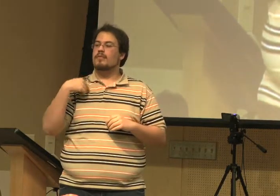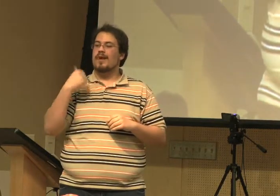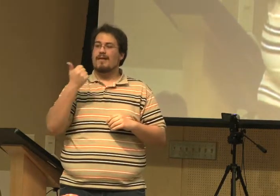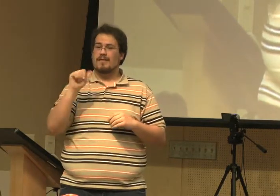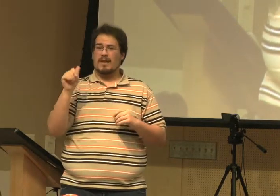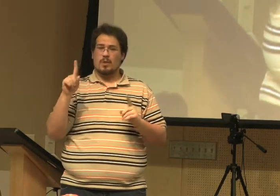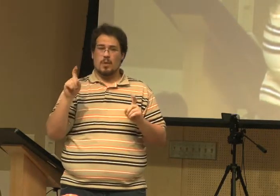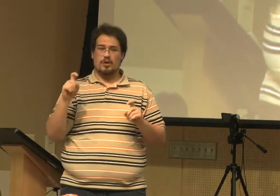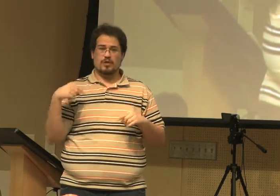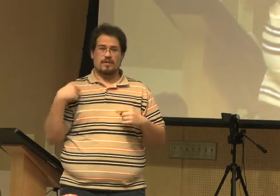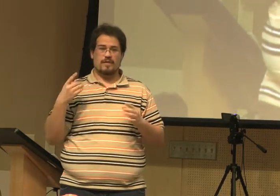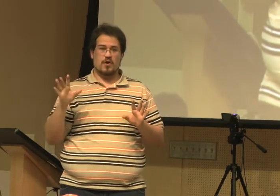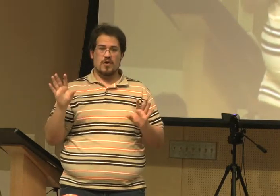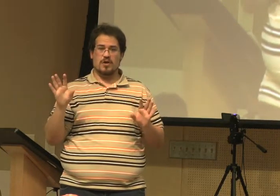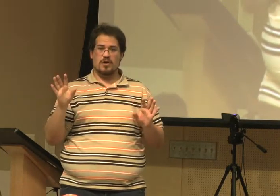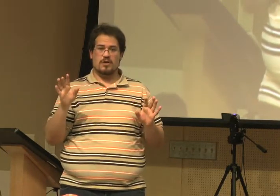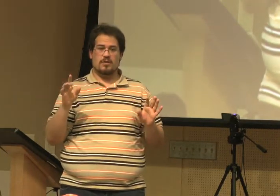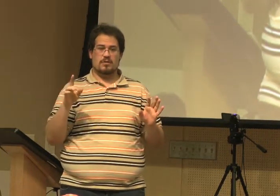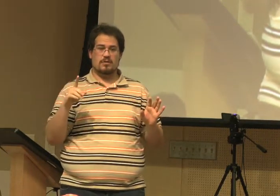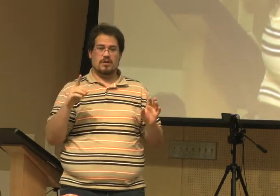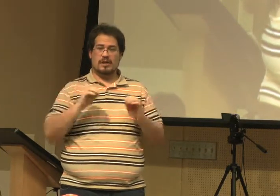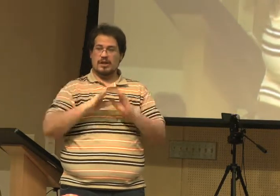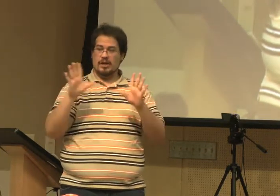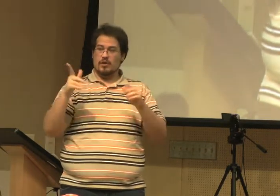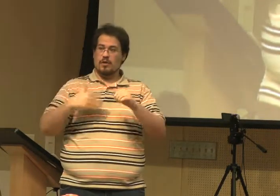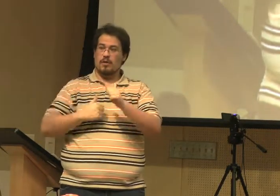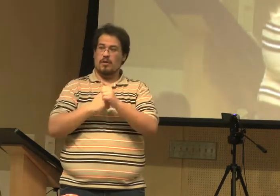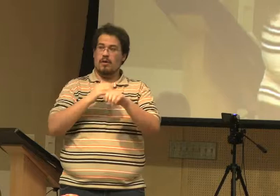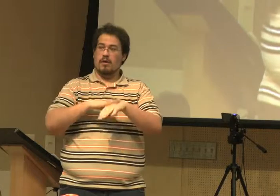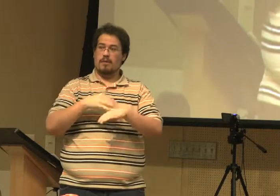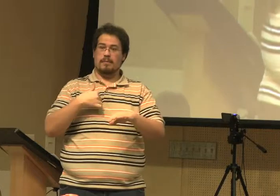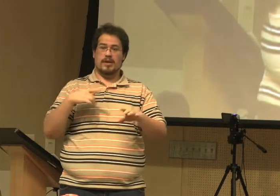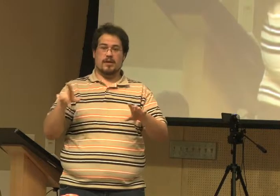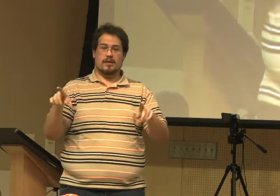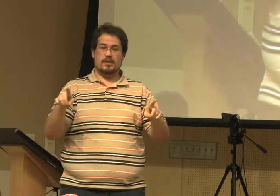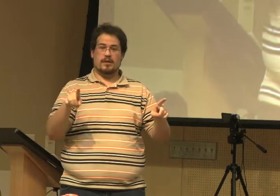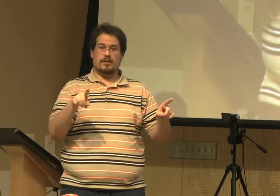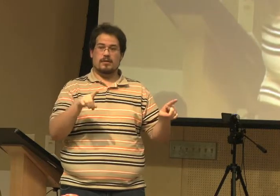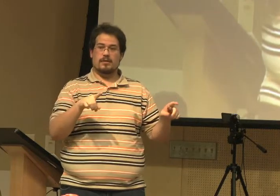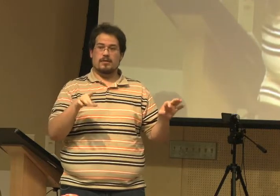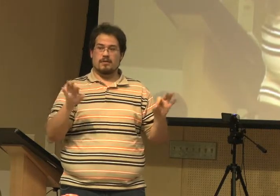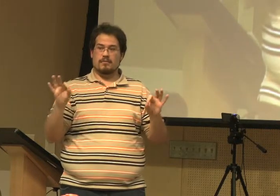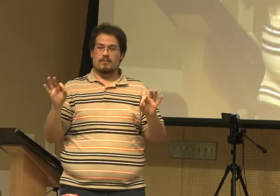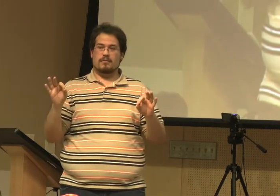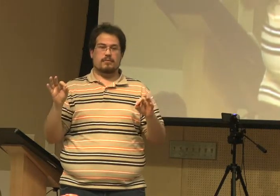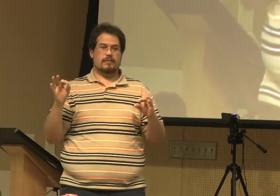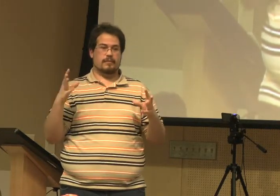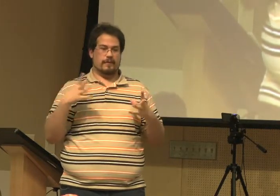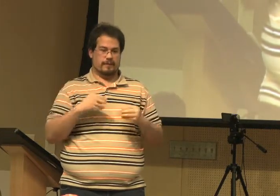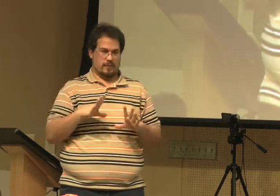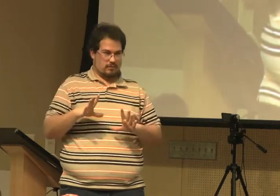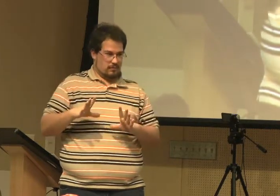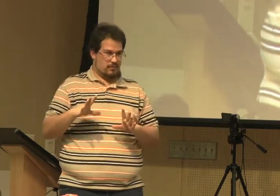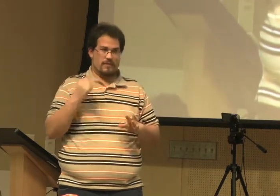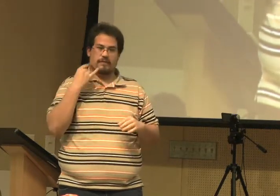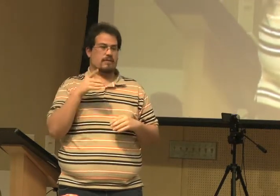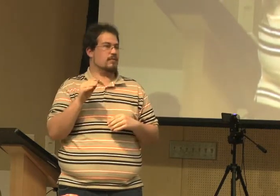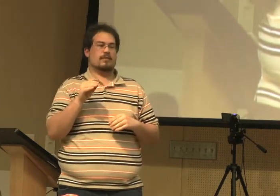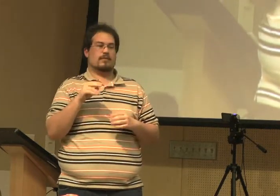be to provide clarification. Does anybody have any questions so far? Everybody clear?